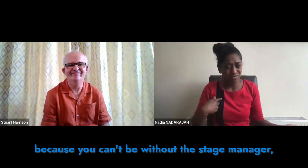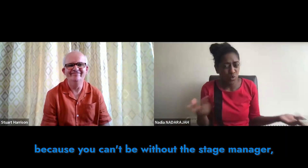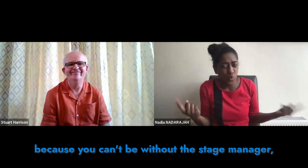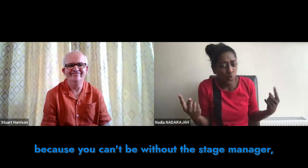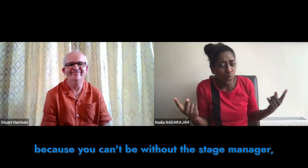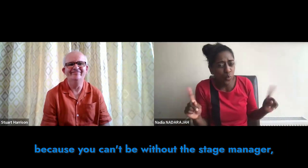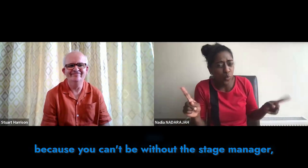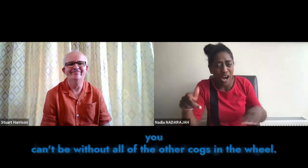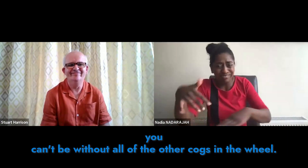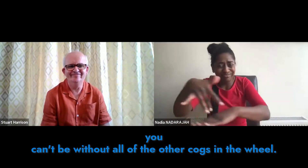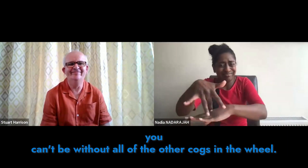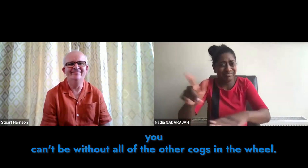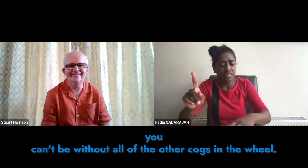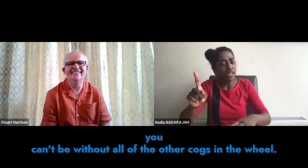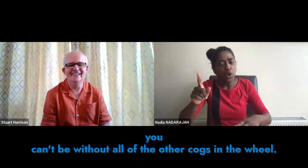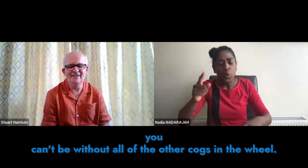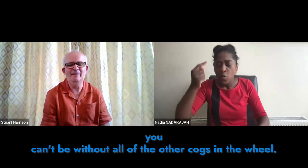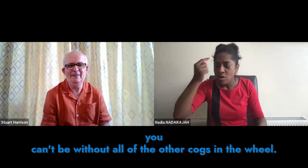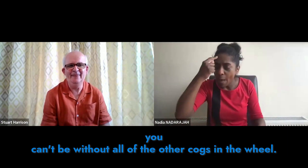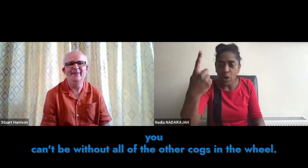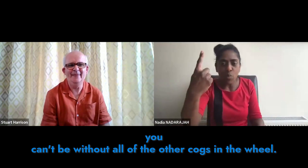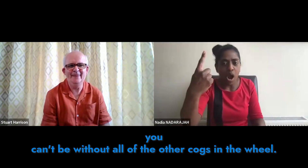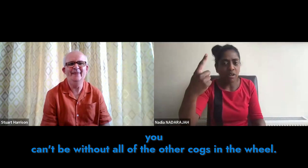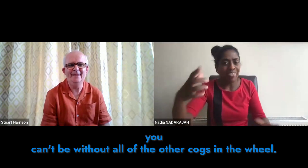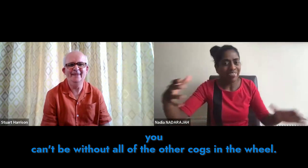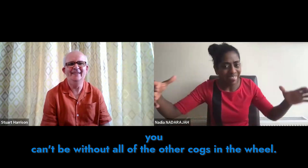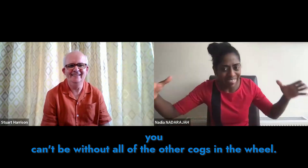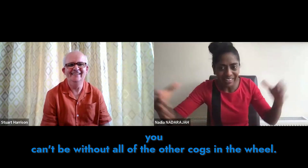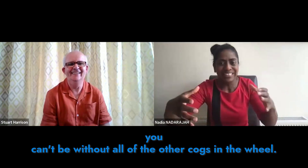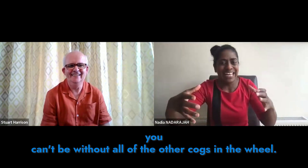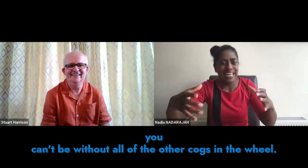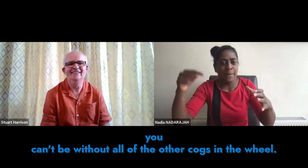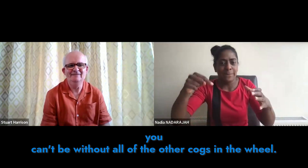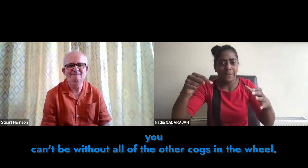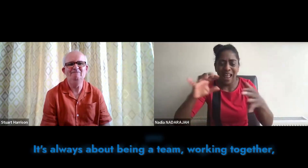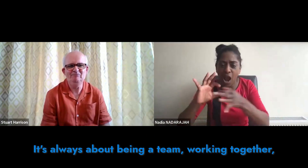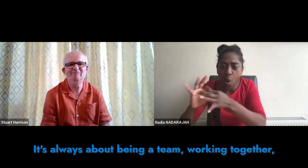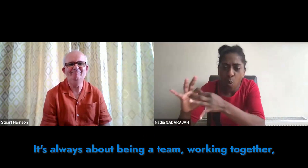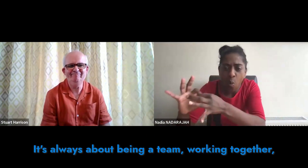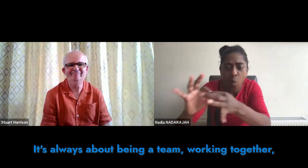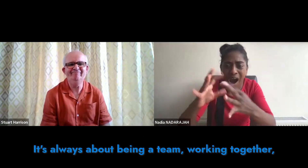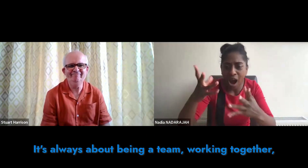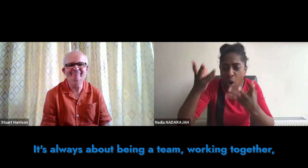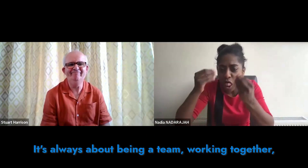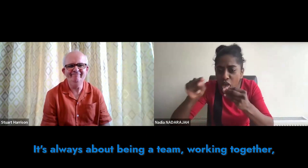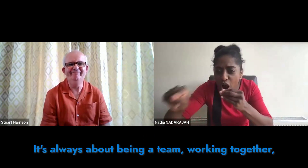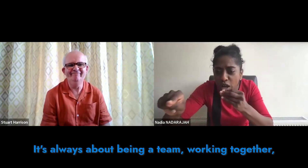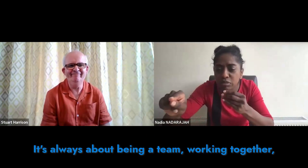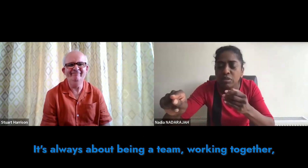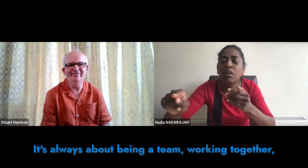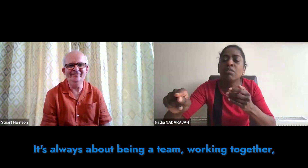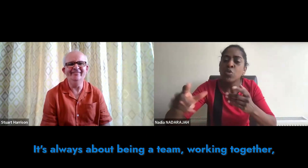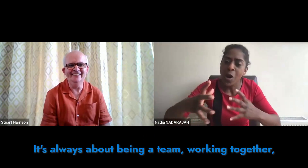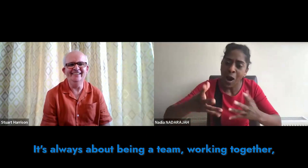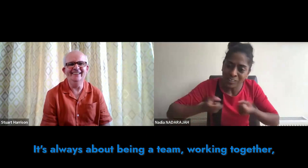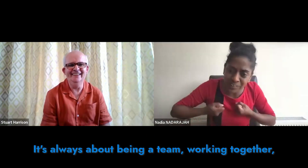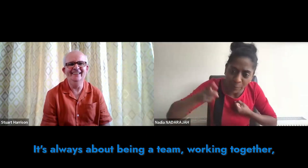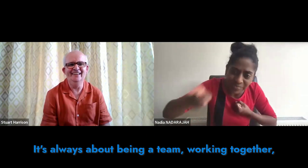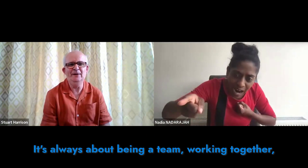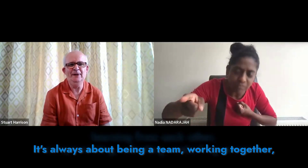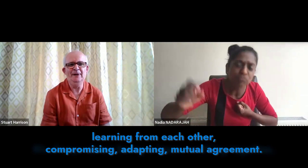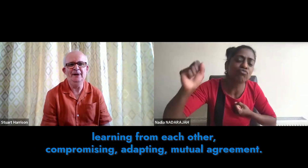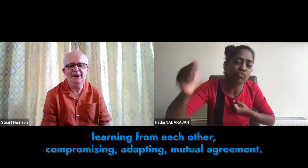without the stage manager. You can't be without all of the other cogs in the wheel. It's always about being a team,